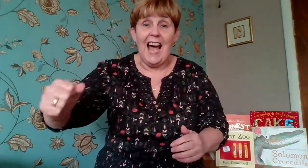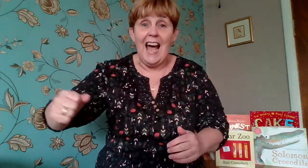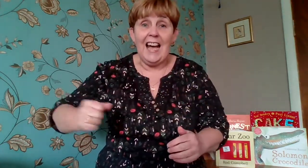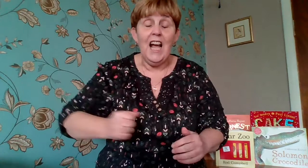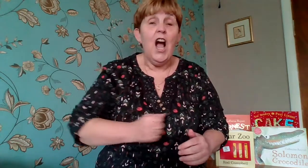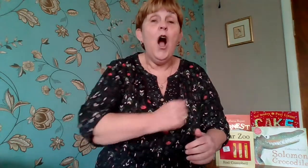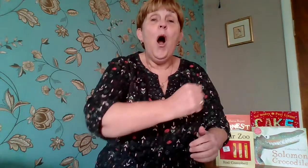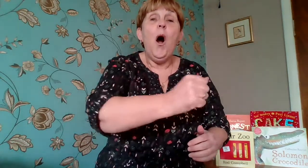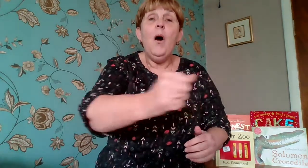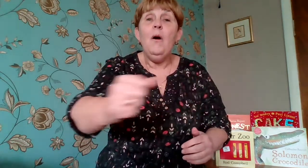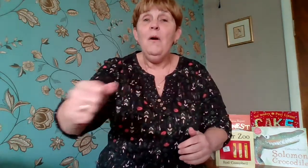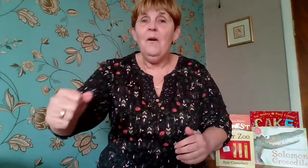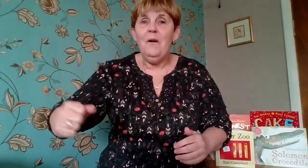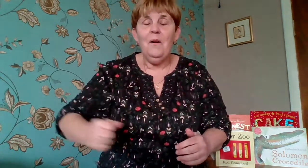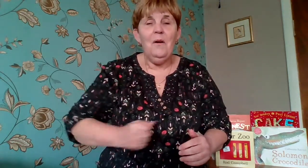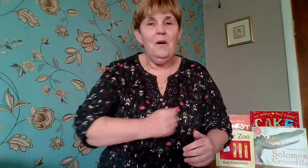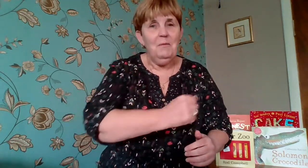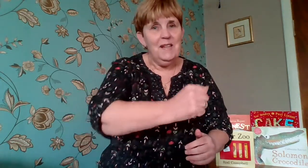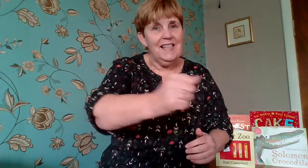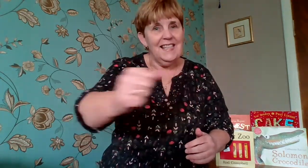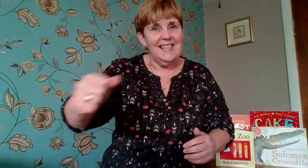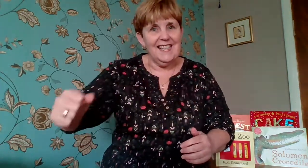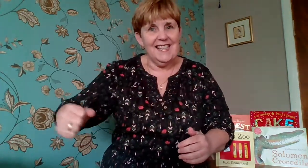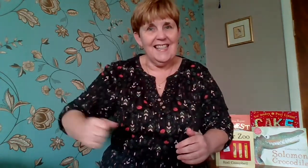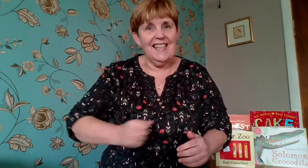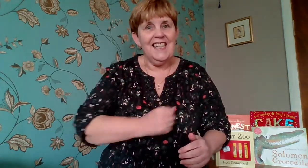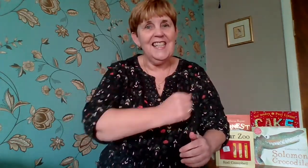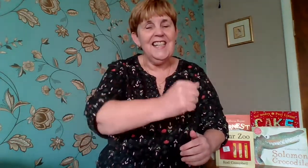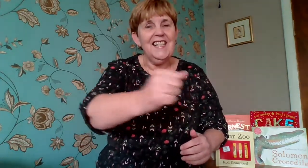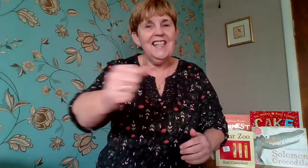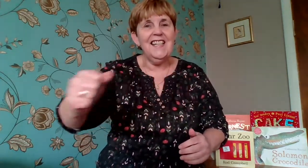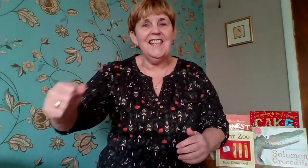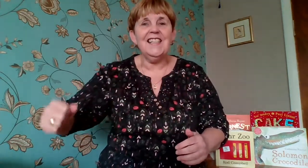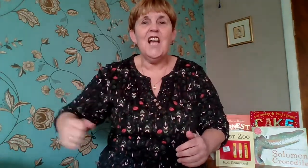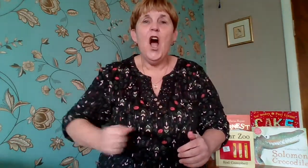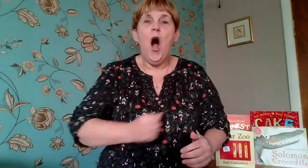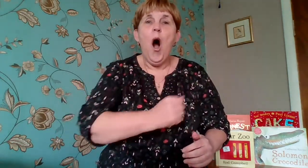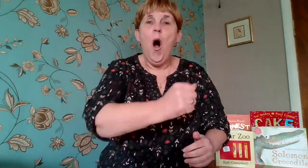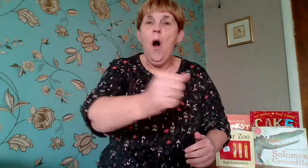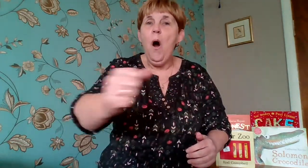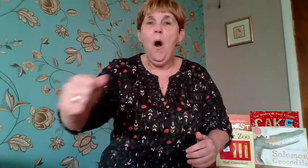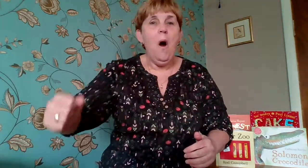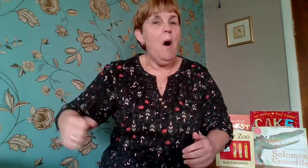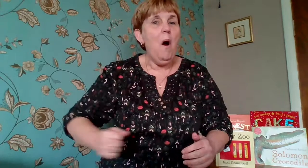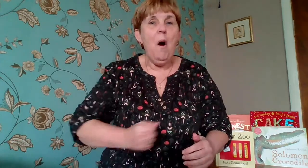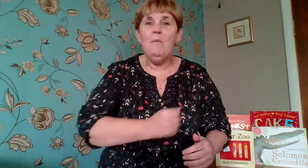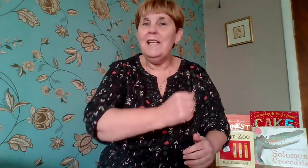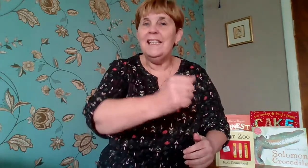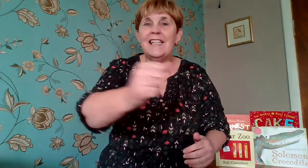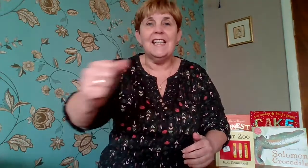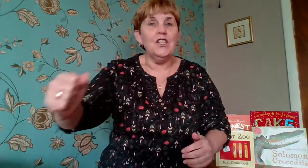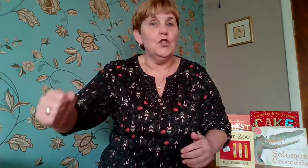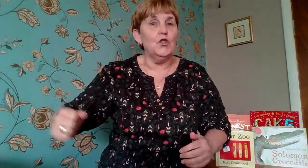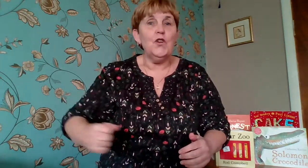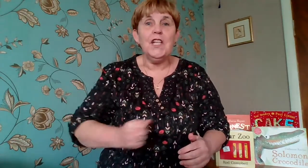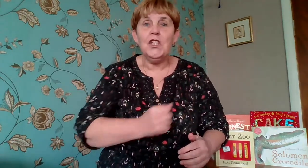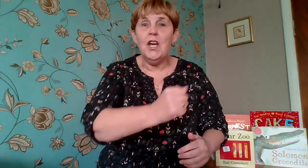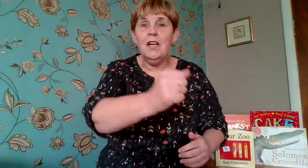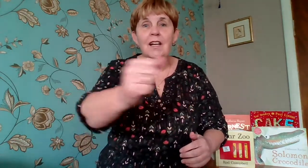sang, oh, missus, it's delicious, oh, missus, it's